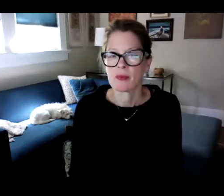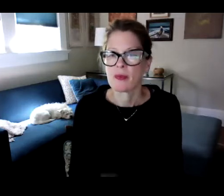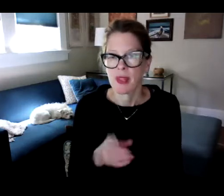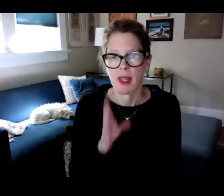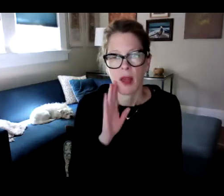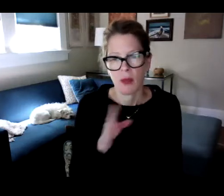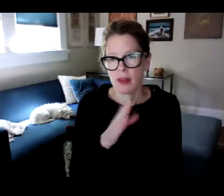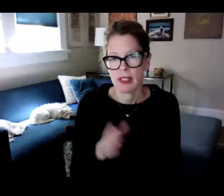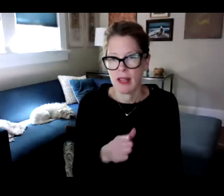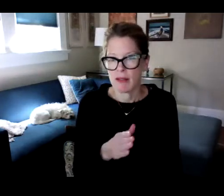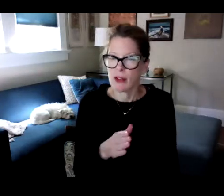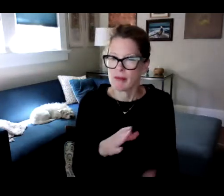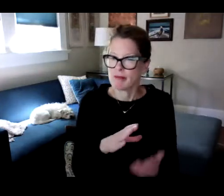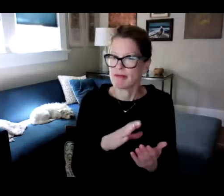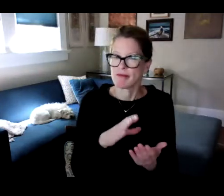Psalm 130.